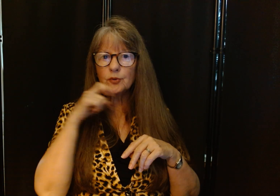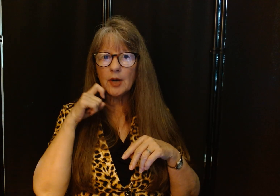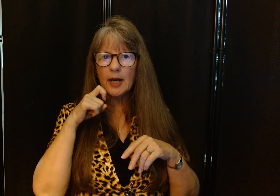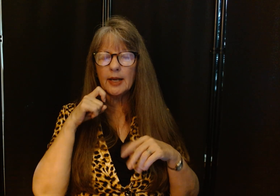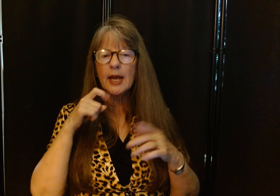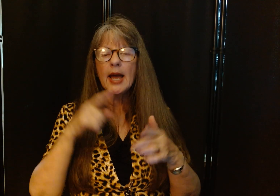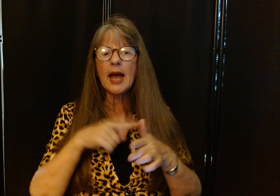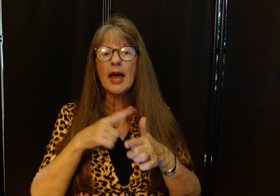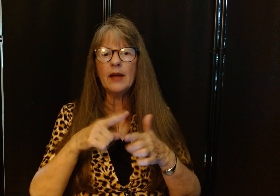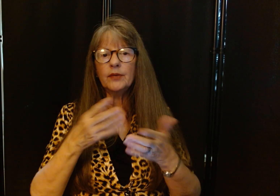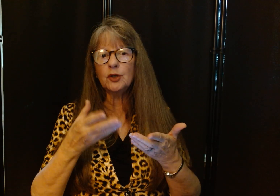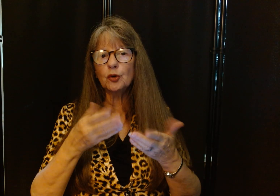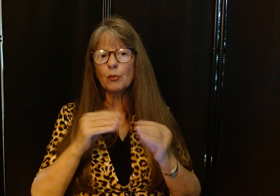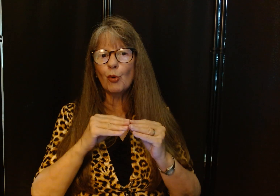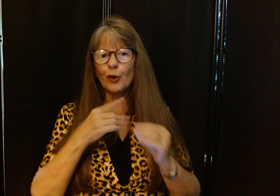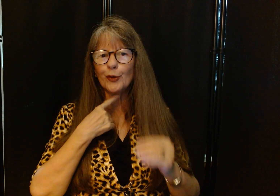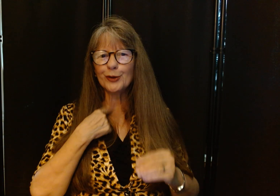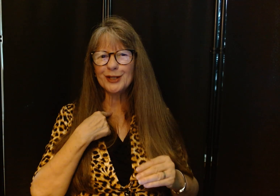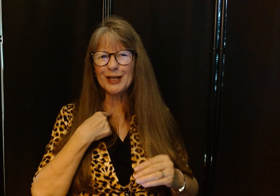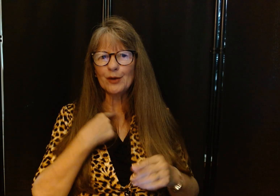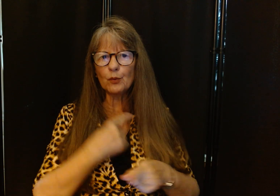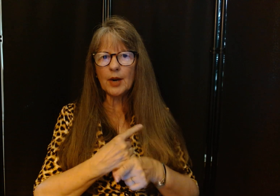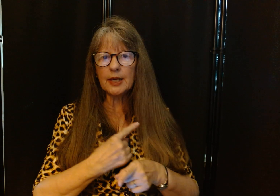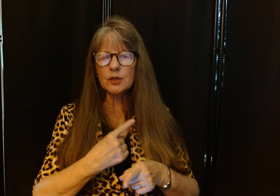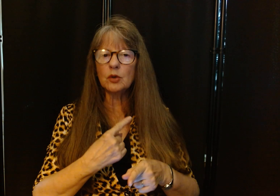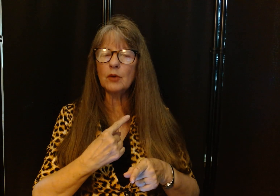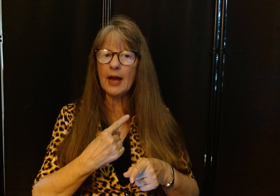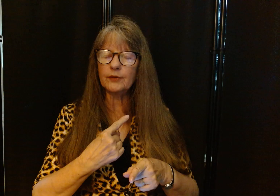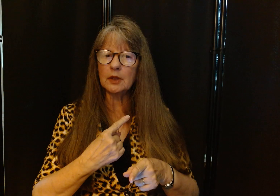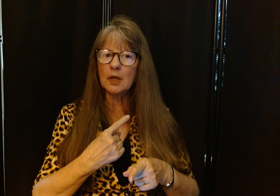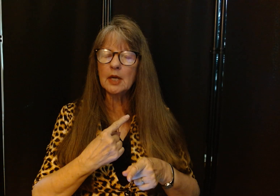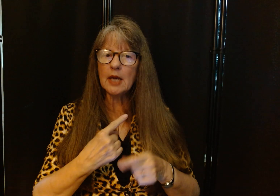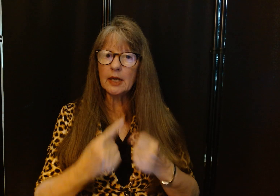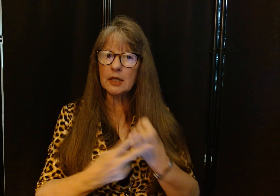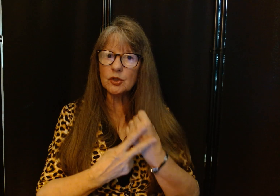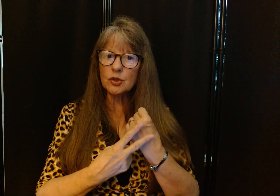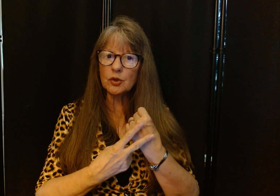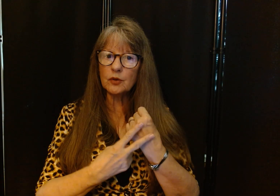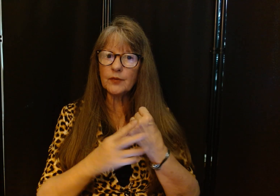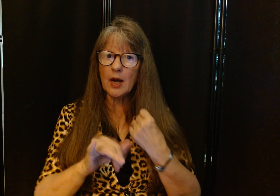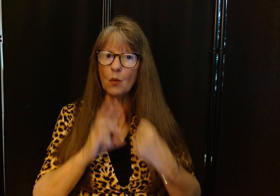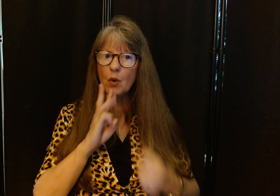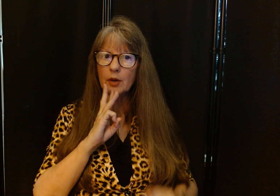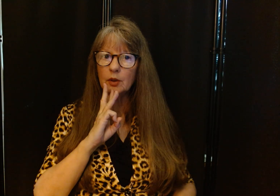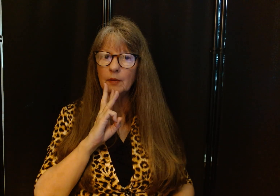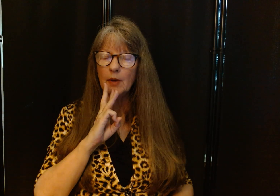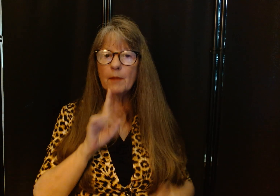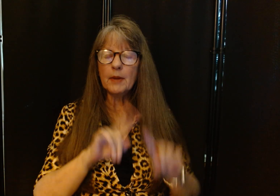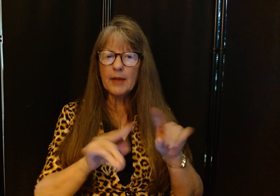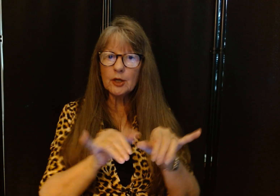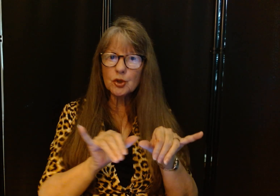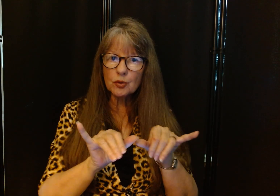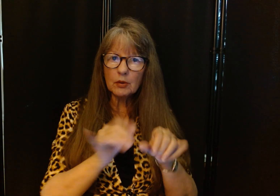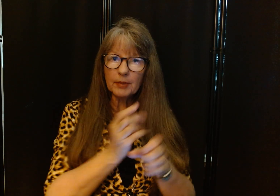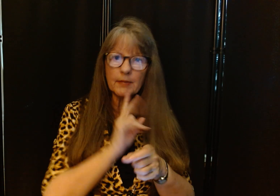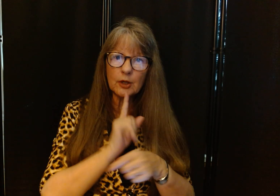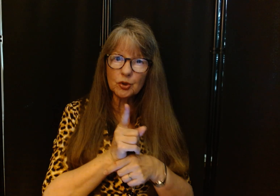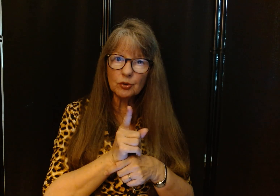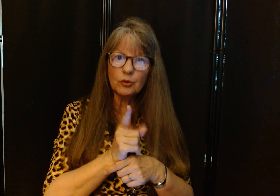dry and then you're more thirsty, right? So you have to kind of conserve that water. But make sure you